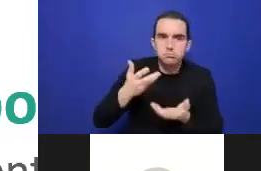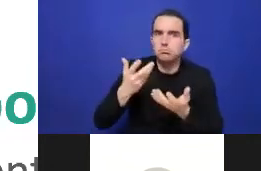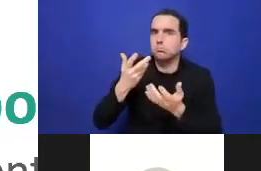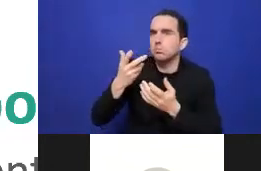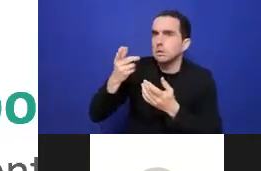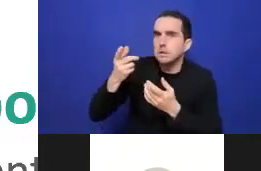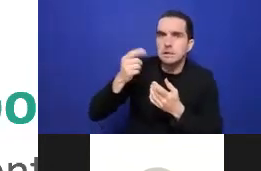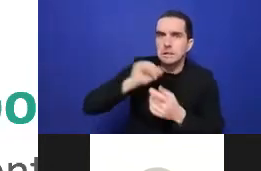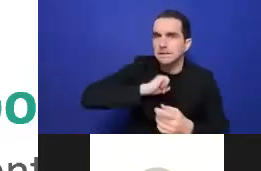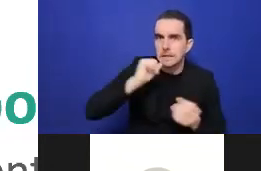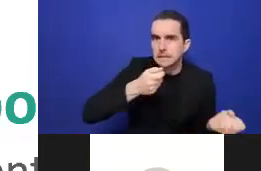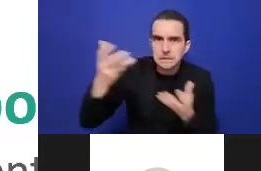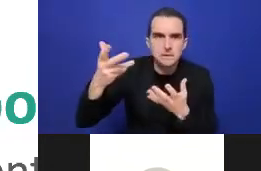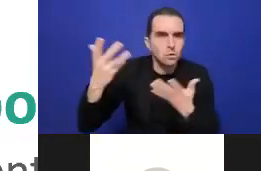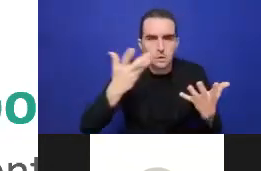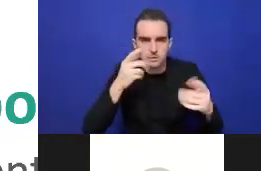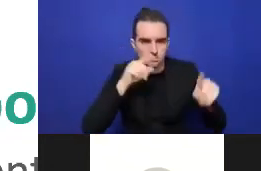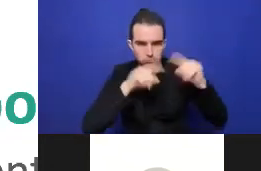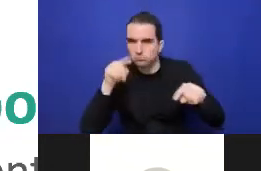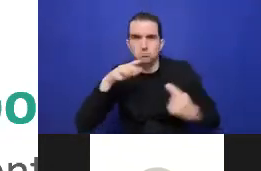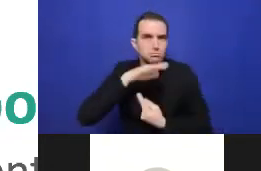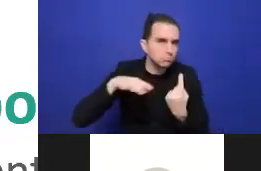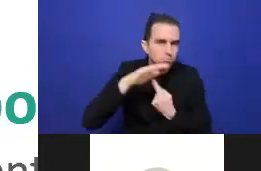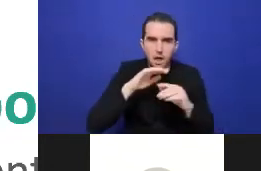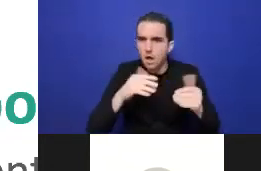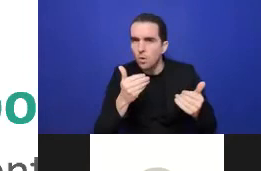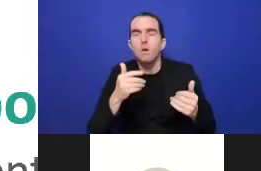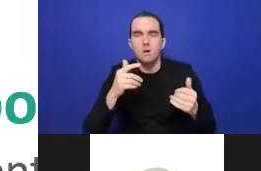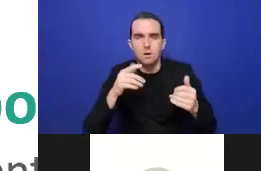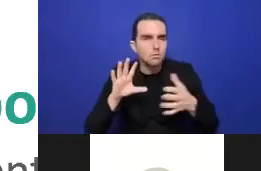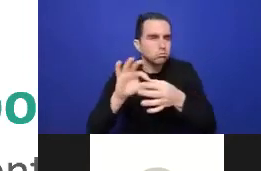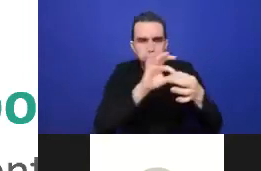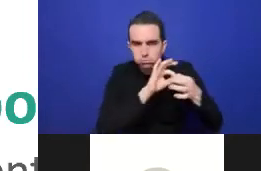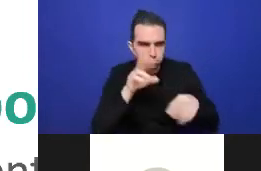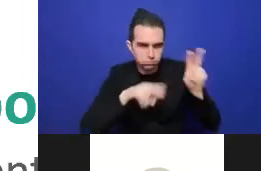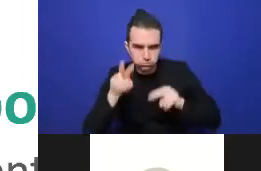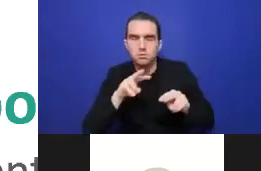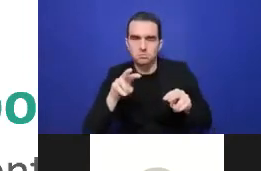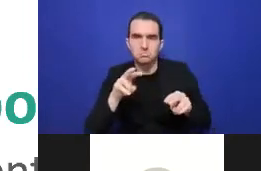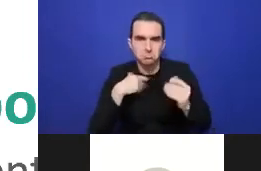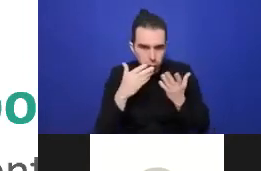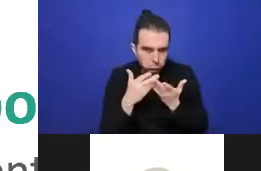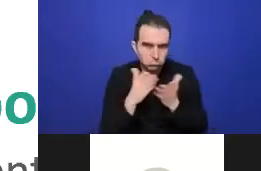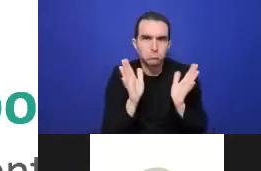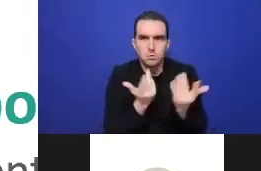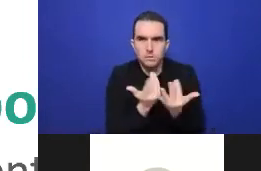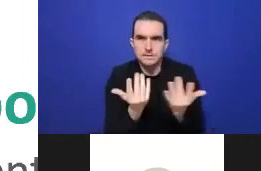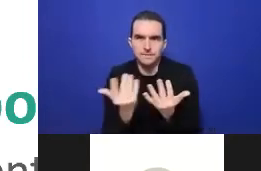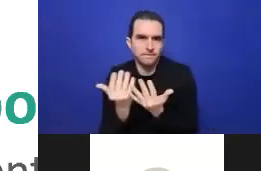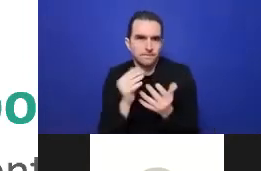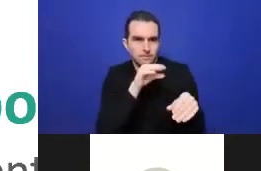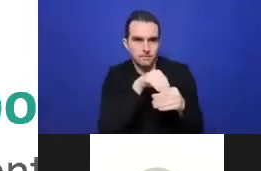broad the qualitative analysis, and I'm happy to play one video